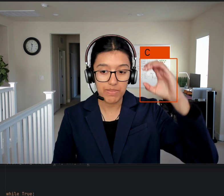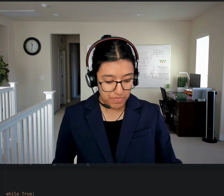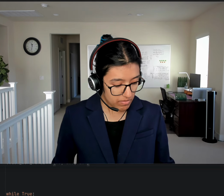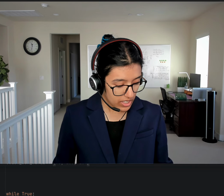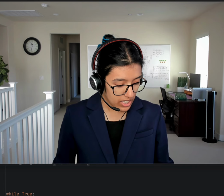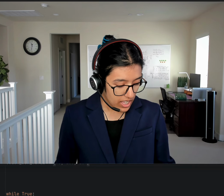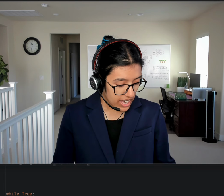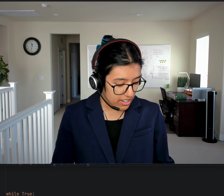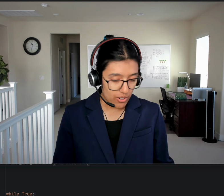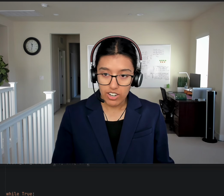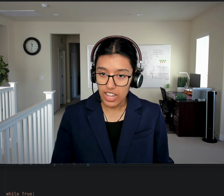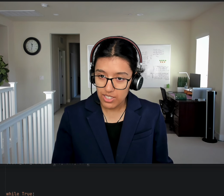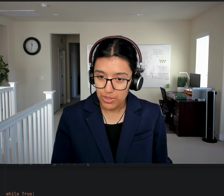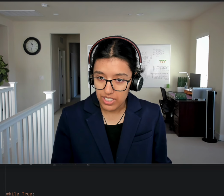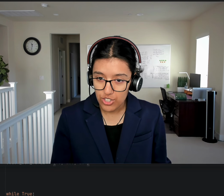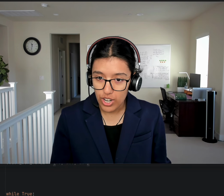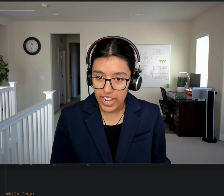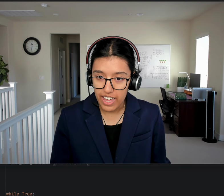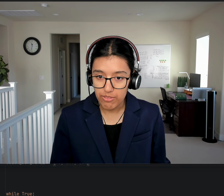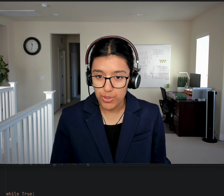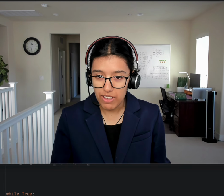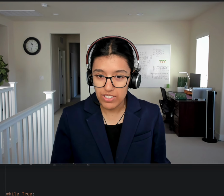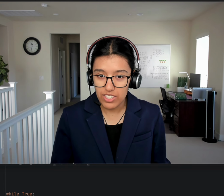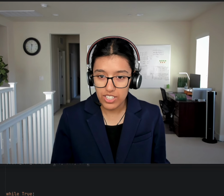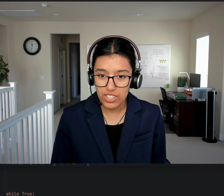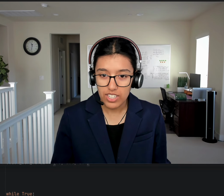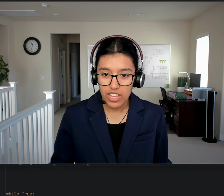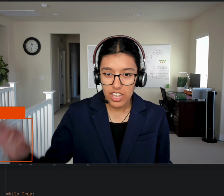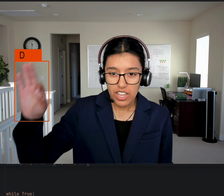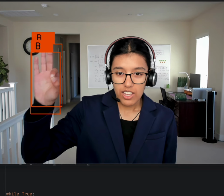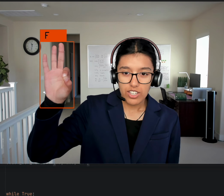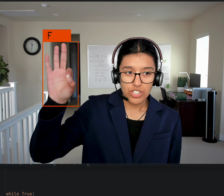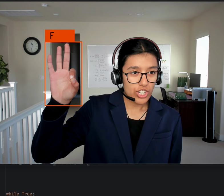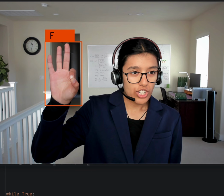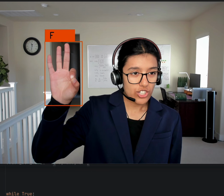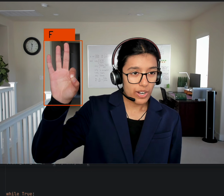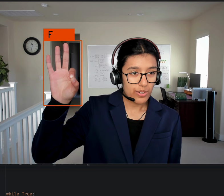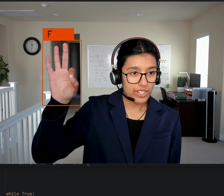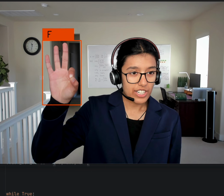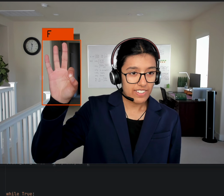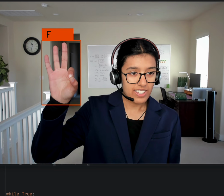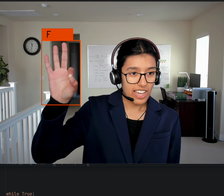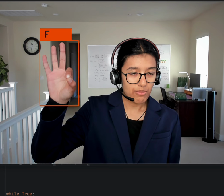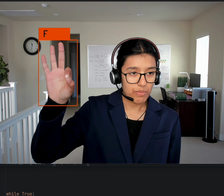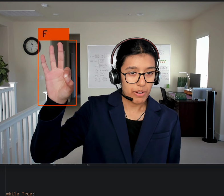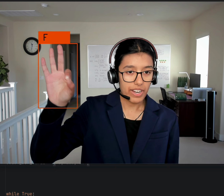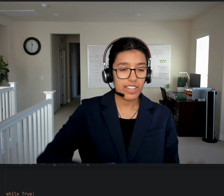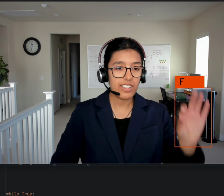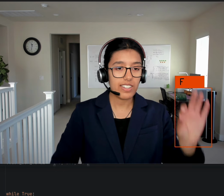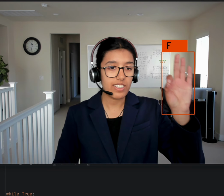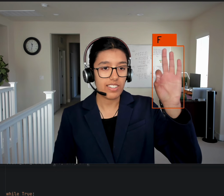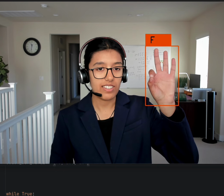C. And for our last one, let's try F. So F is this gesture right over here. That's F with my